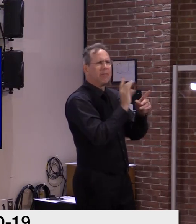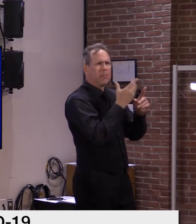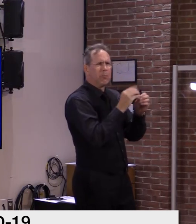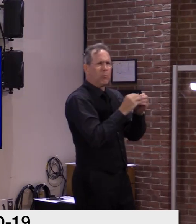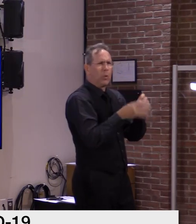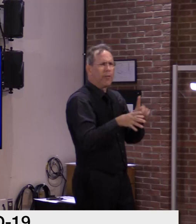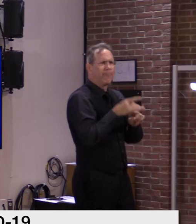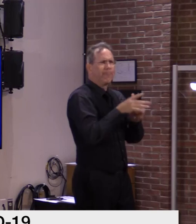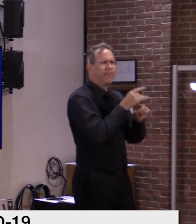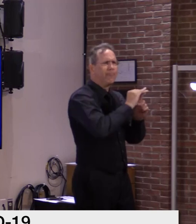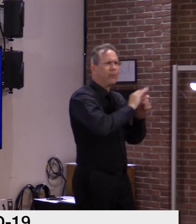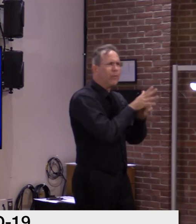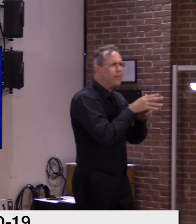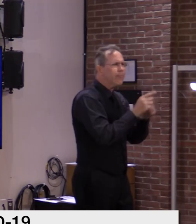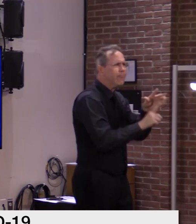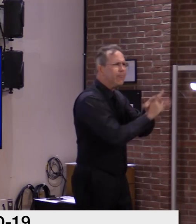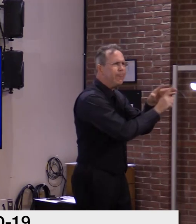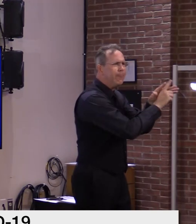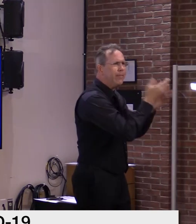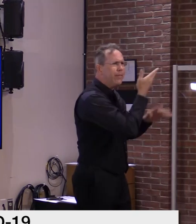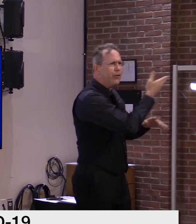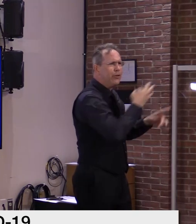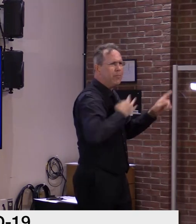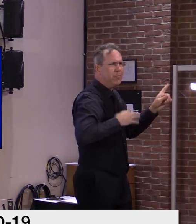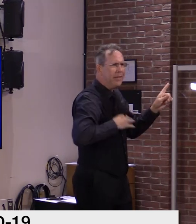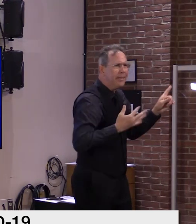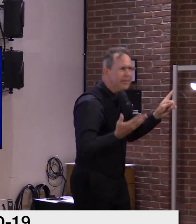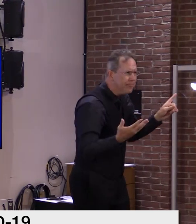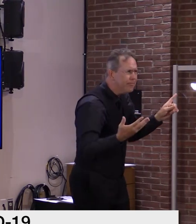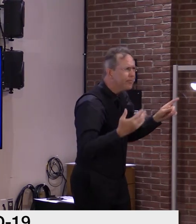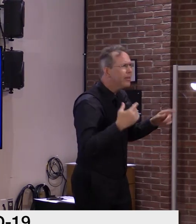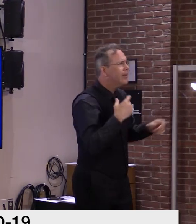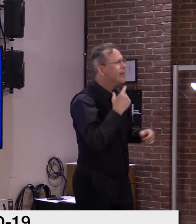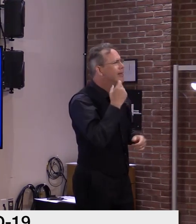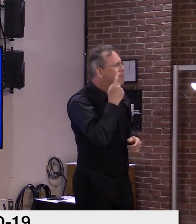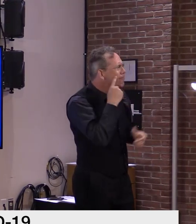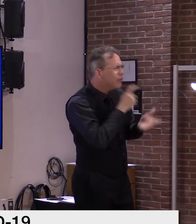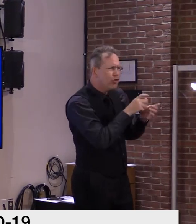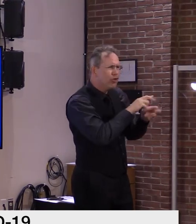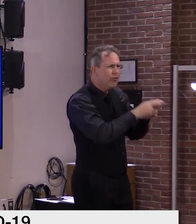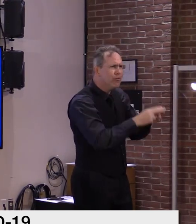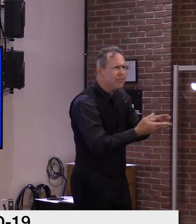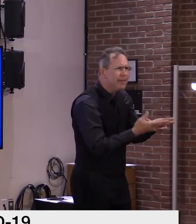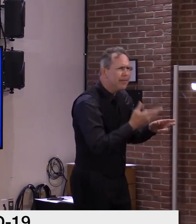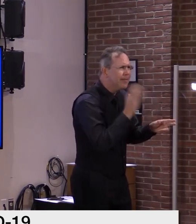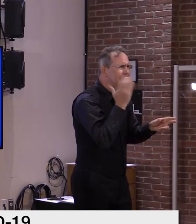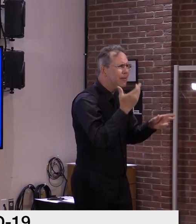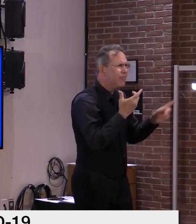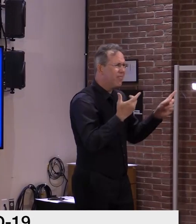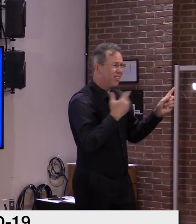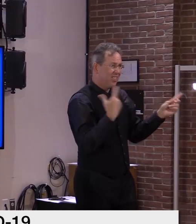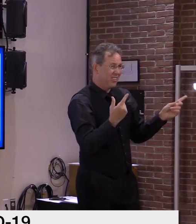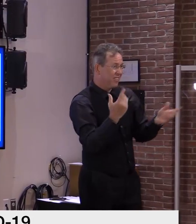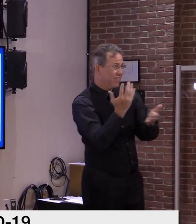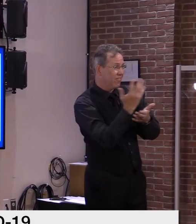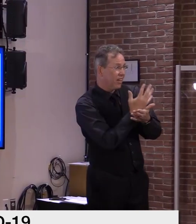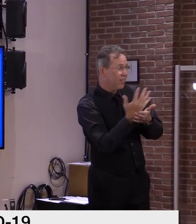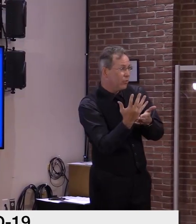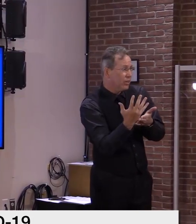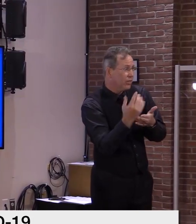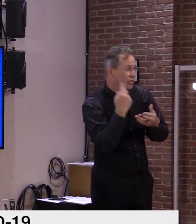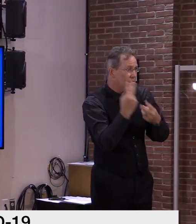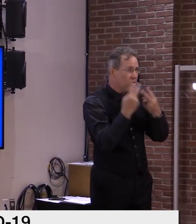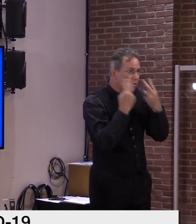down over the last 5 weeks. However, over that same period of time, Maine has seen a dramatic increase in the number of